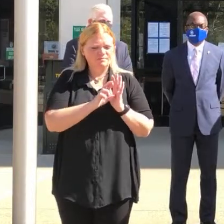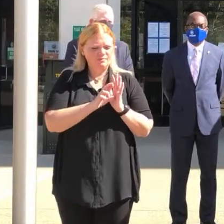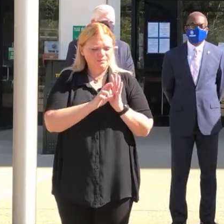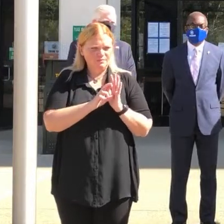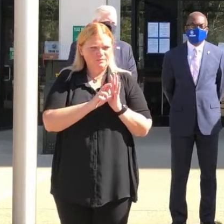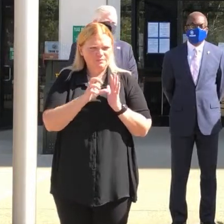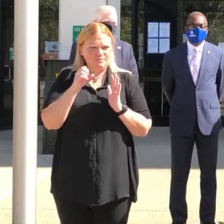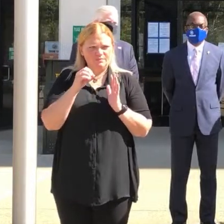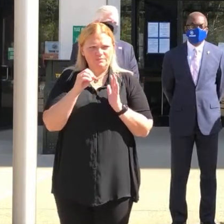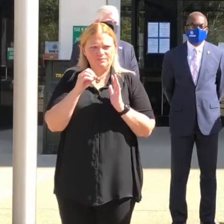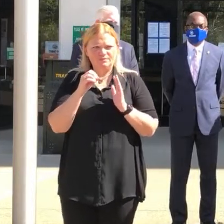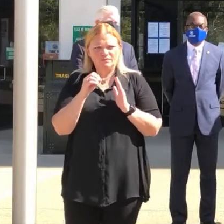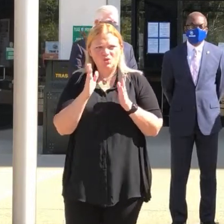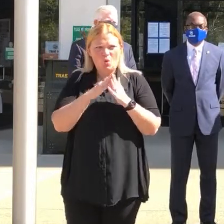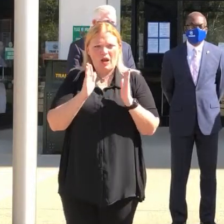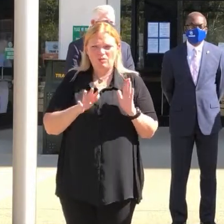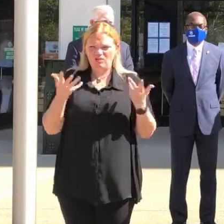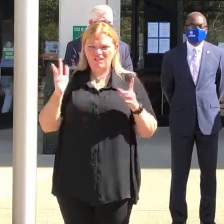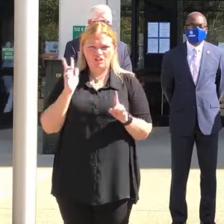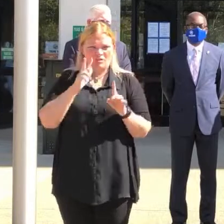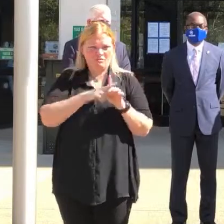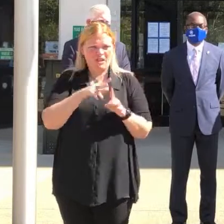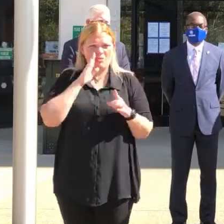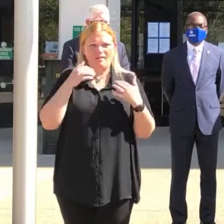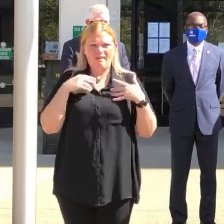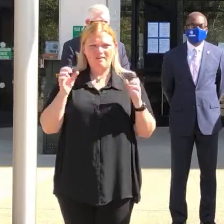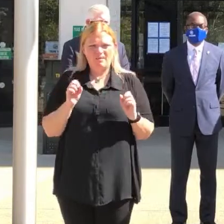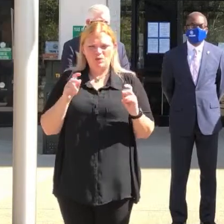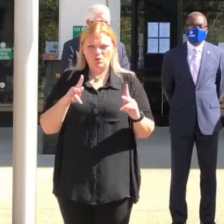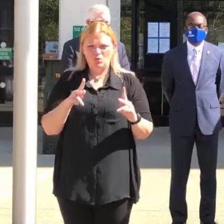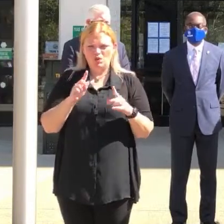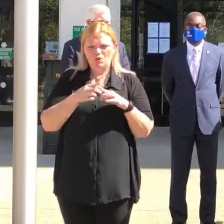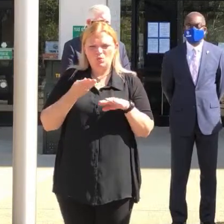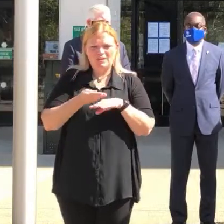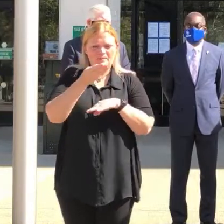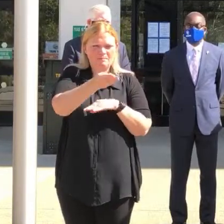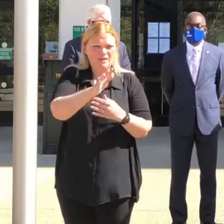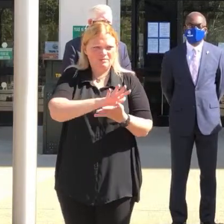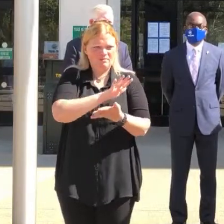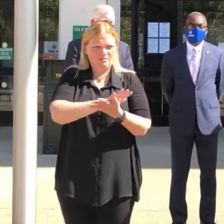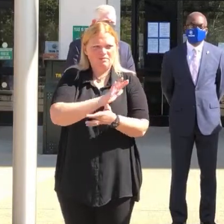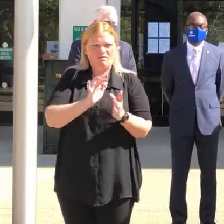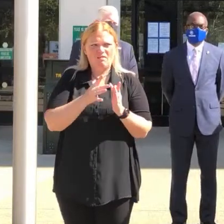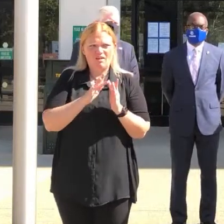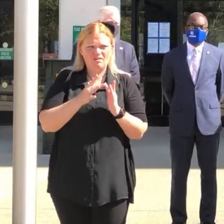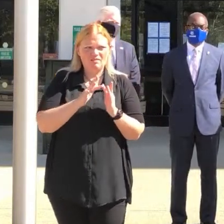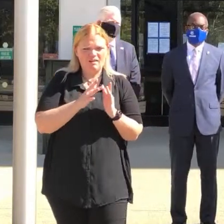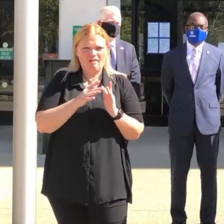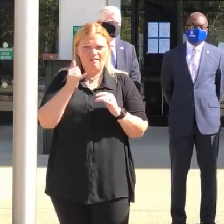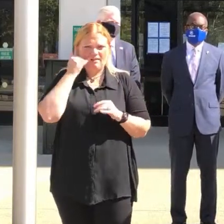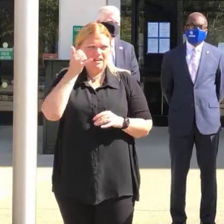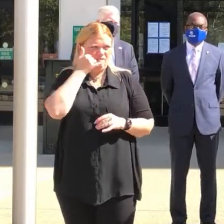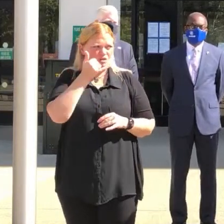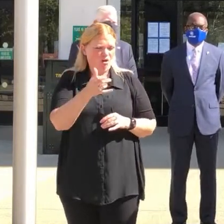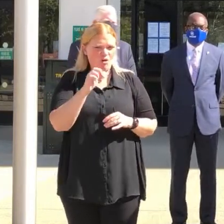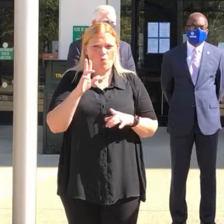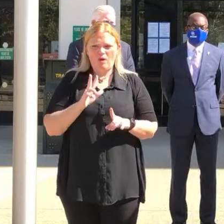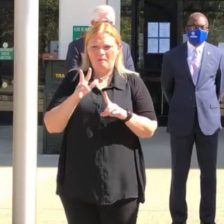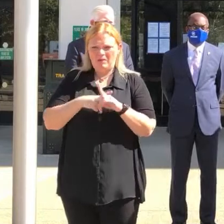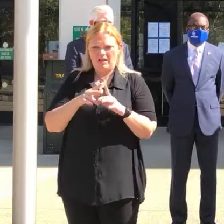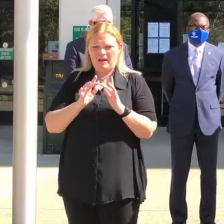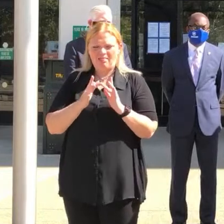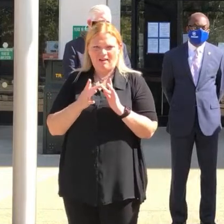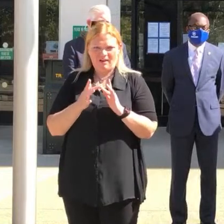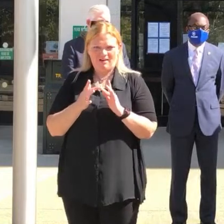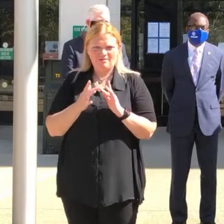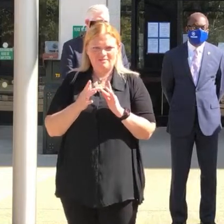So households that do apply will have the opportunity to submit their documents online, both if they call and if they apply online,